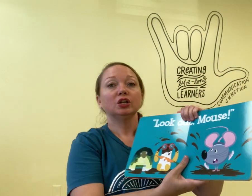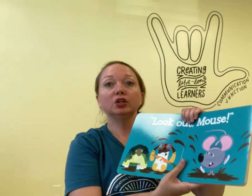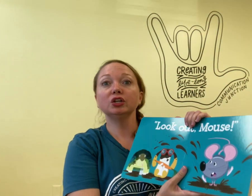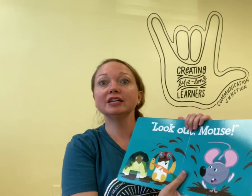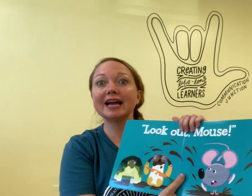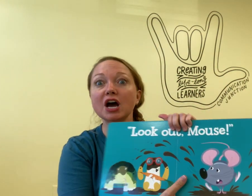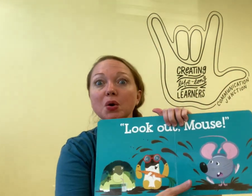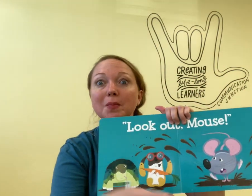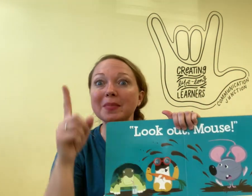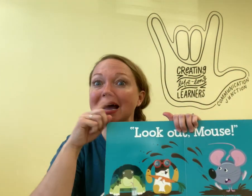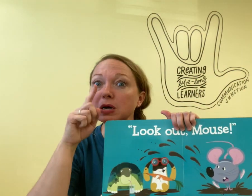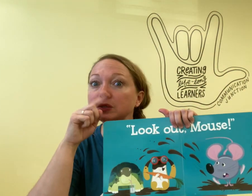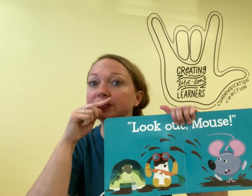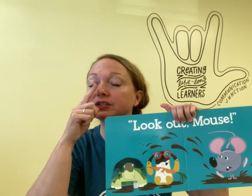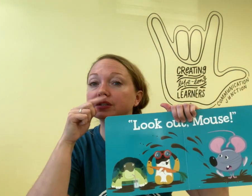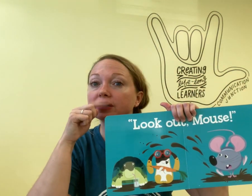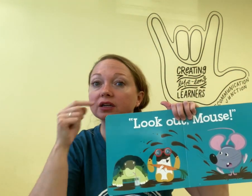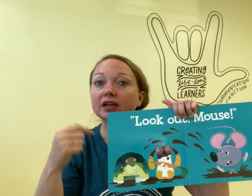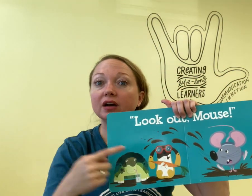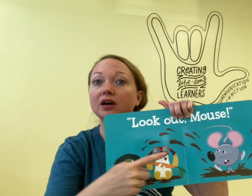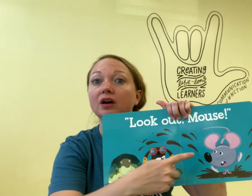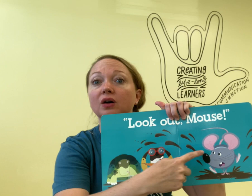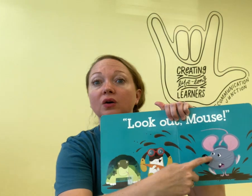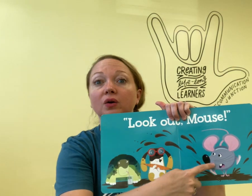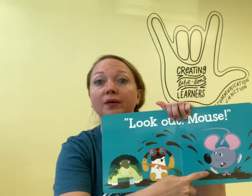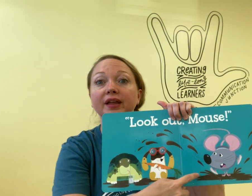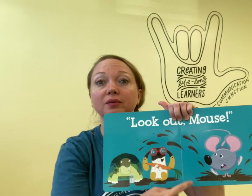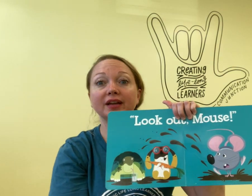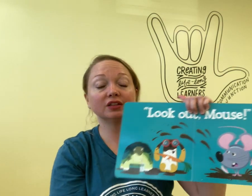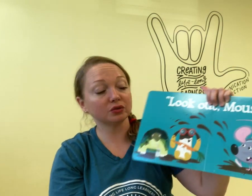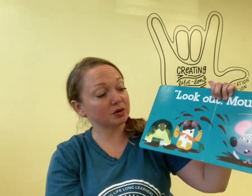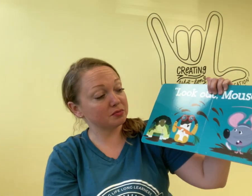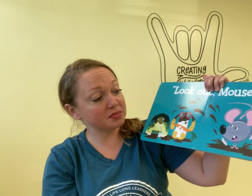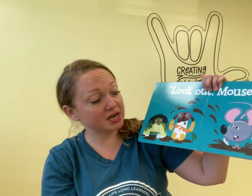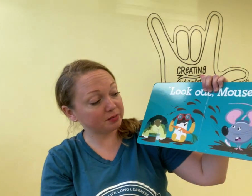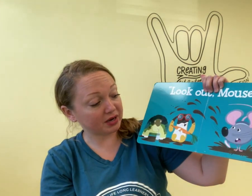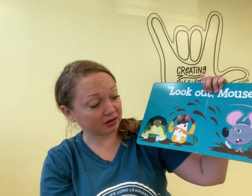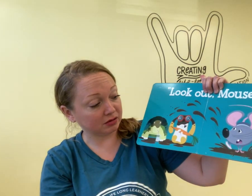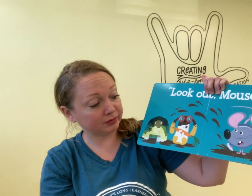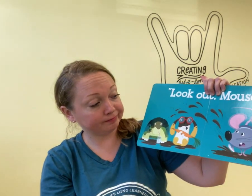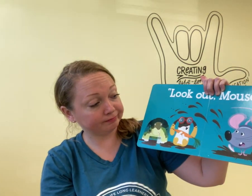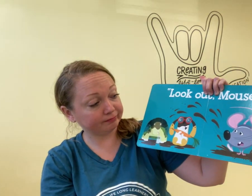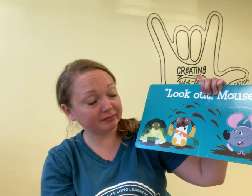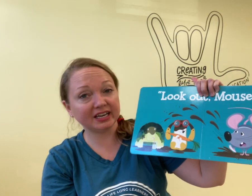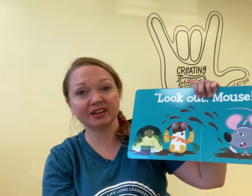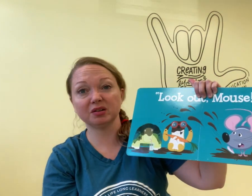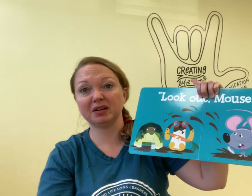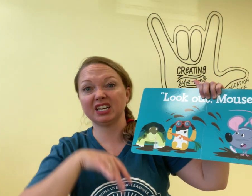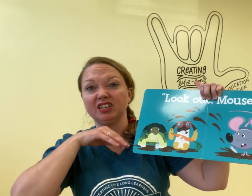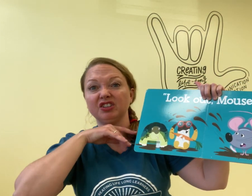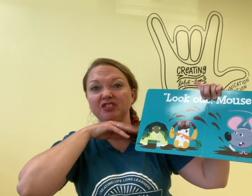Look out, Mouse! Uh-oh, he ran through a mud puddle, made everybody dirty.